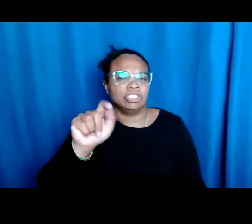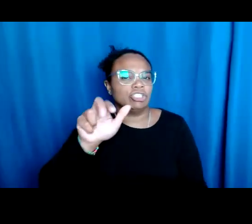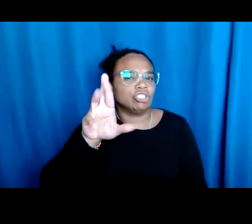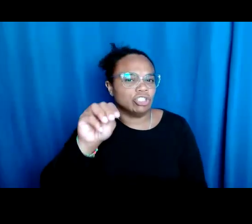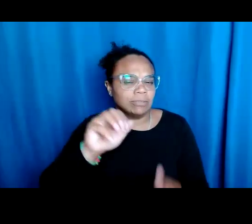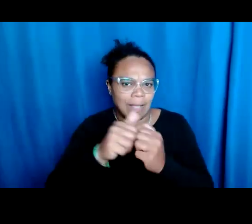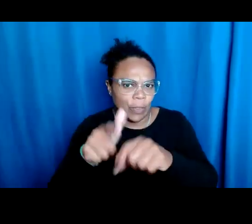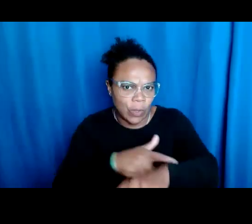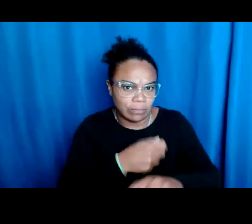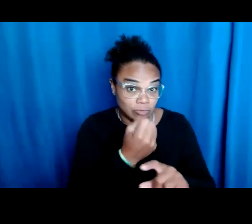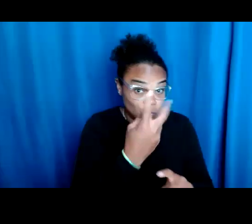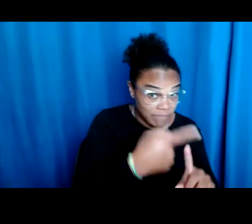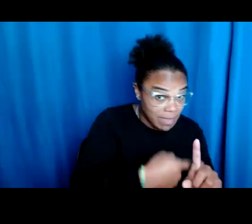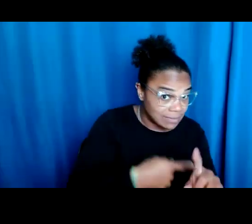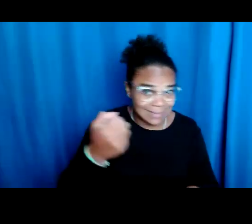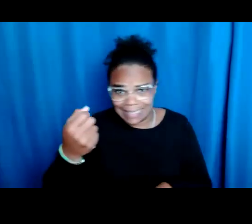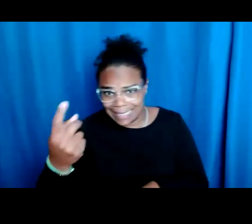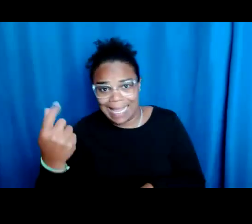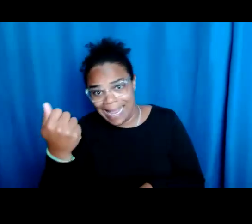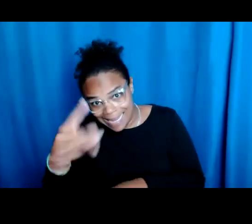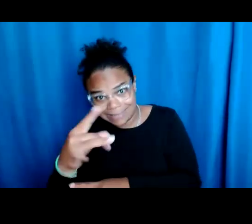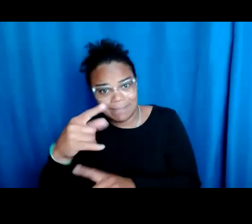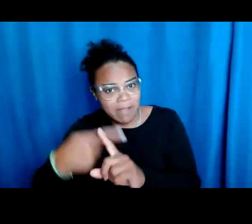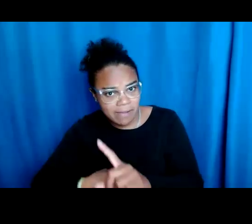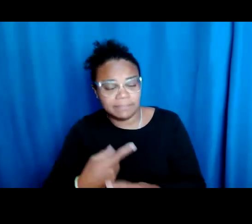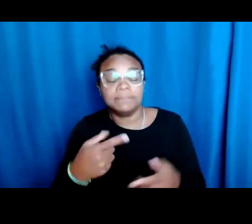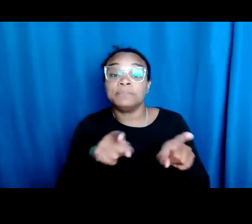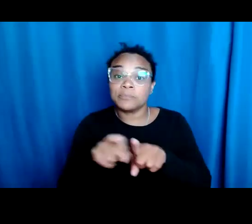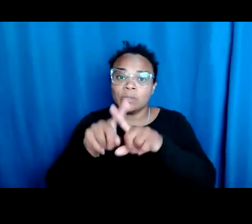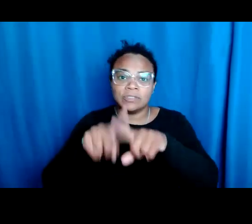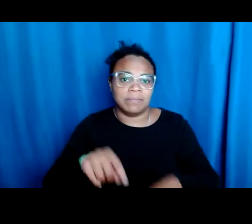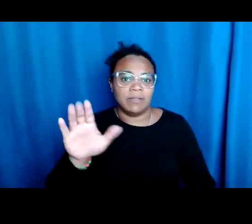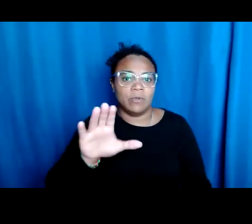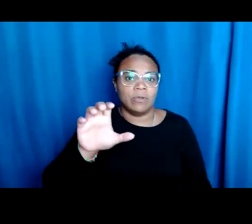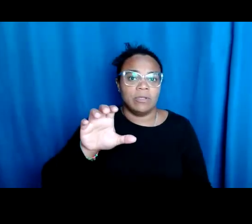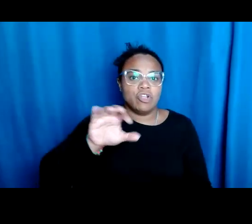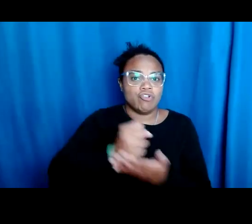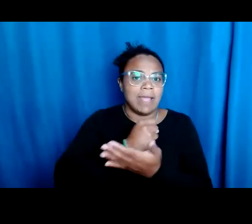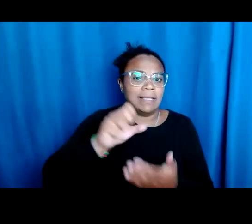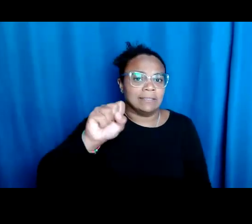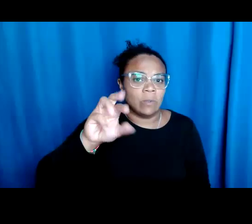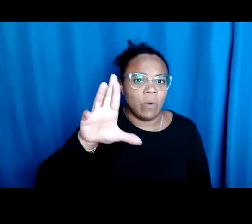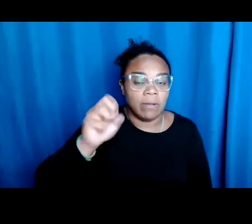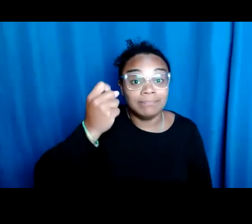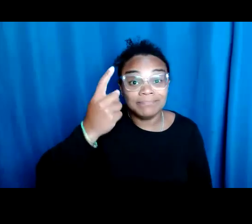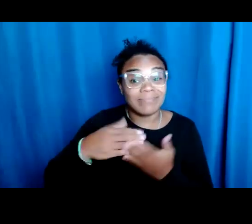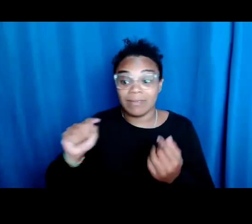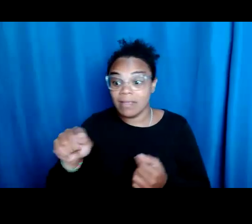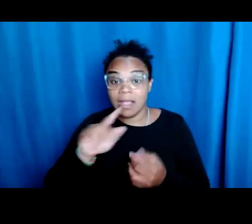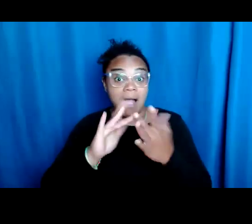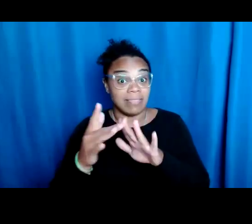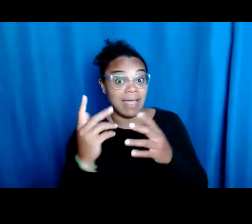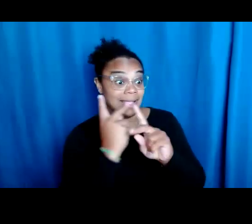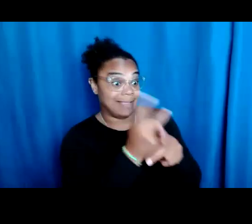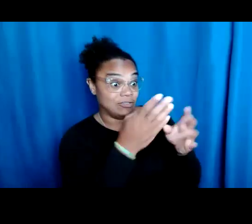or 18 months? And it depends on your credit score, because some of these online lenders, they're not going to ask for financials, but